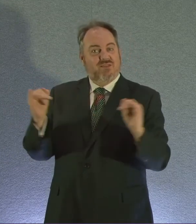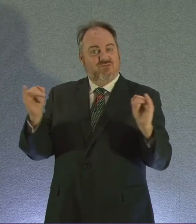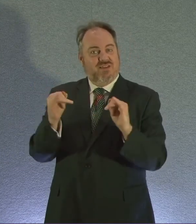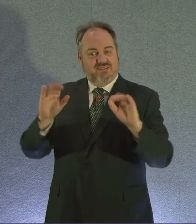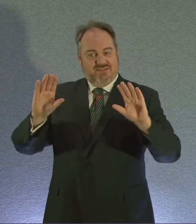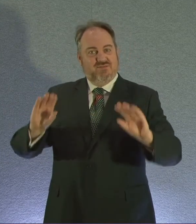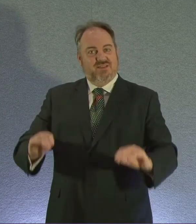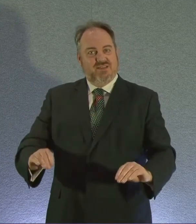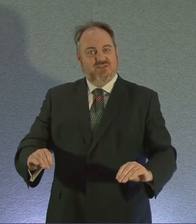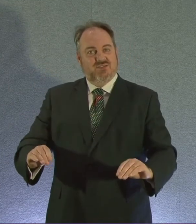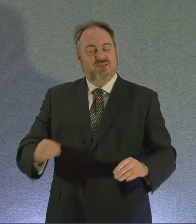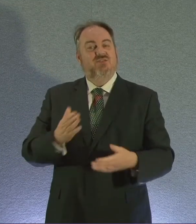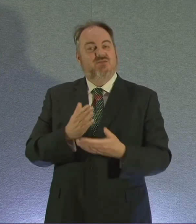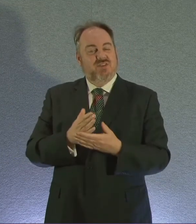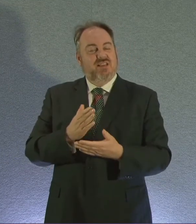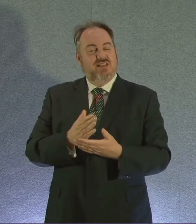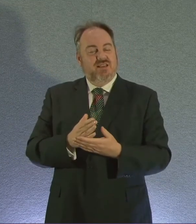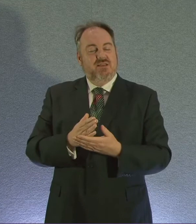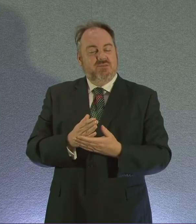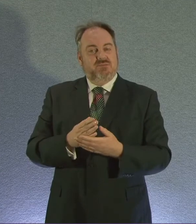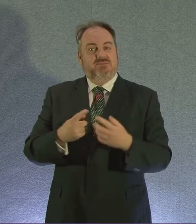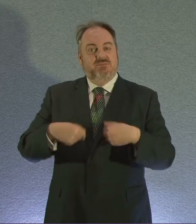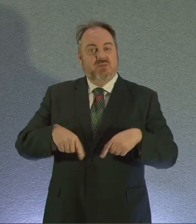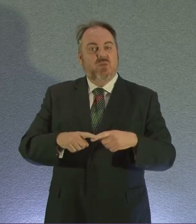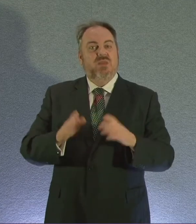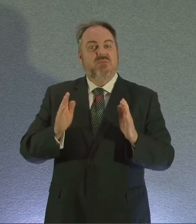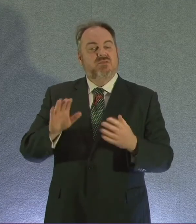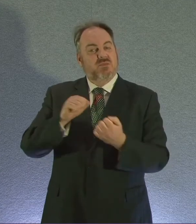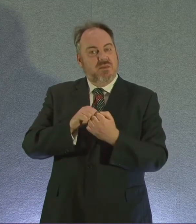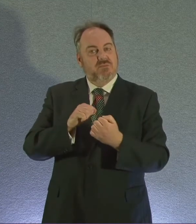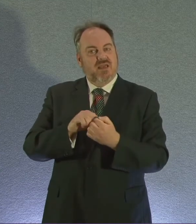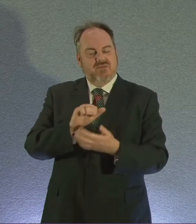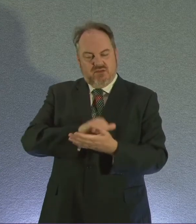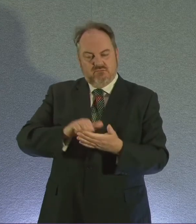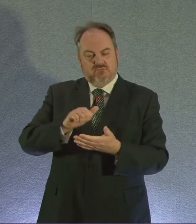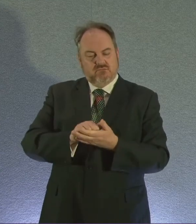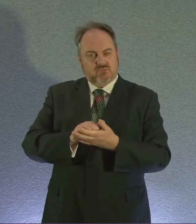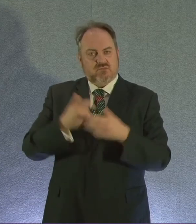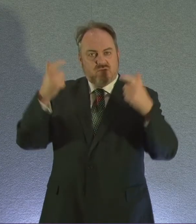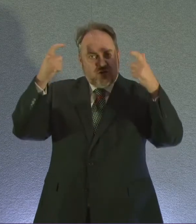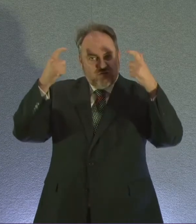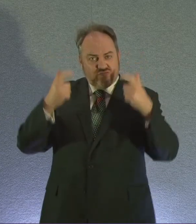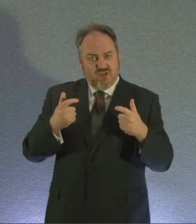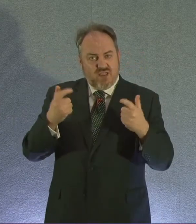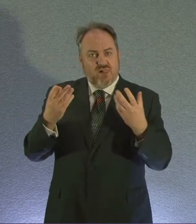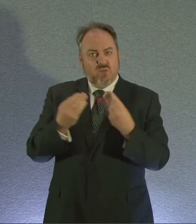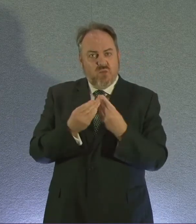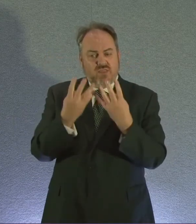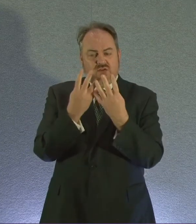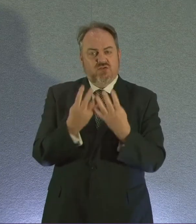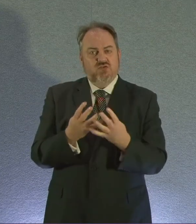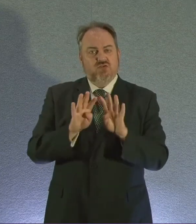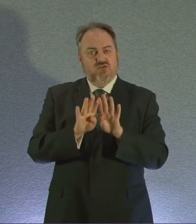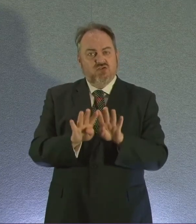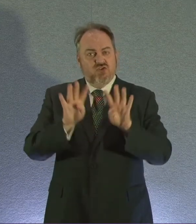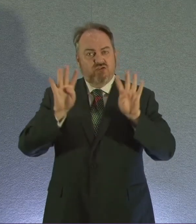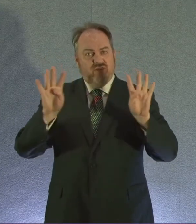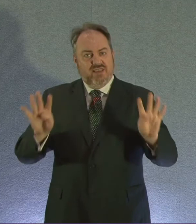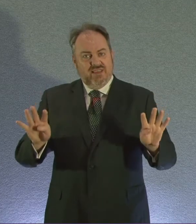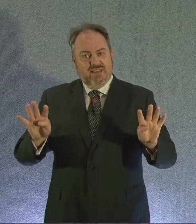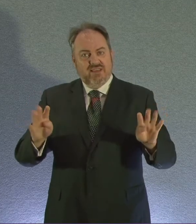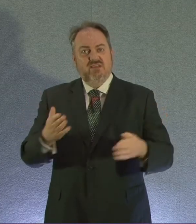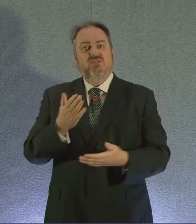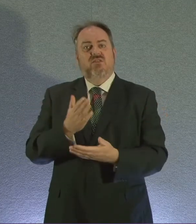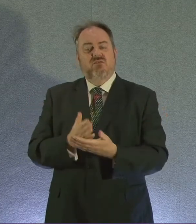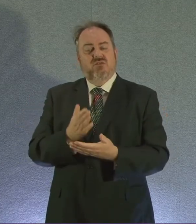our social contract, and that is trial by jury. I am very grateful for the movement that the government have made on that today, and I look very